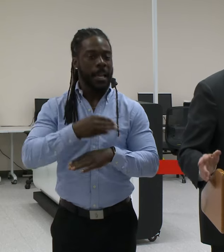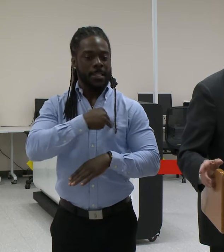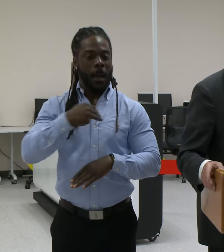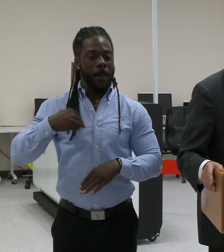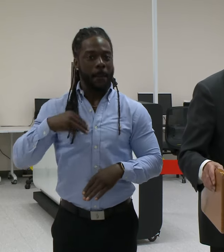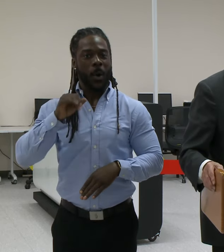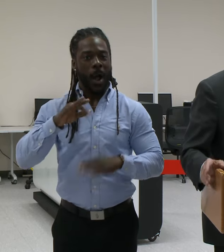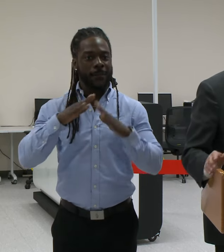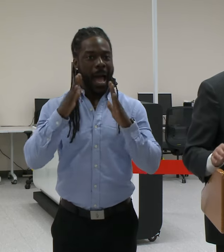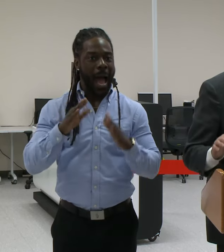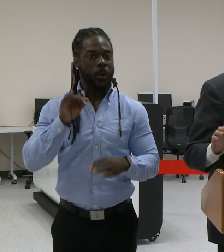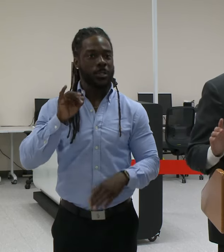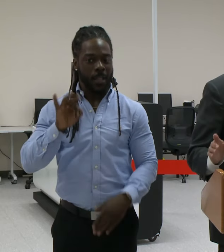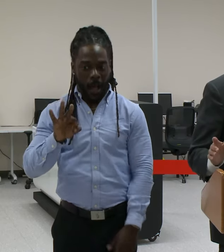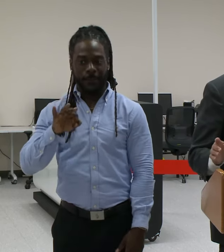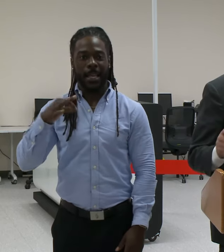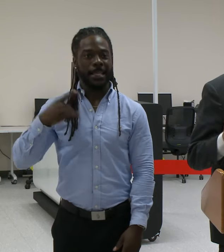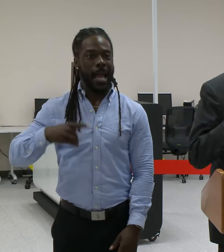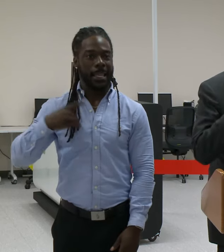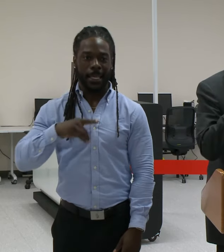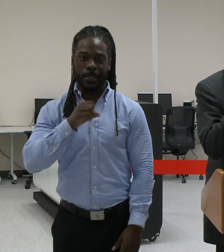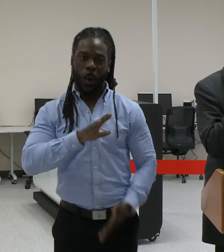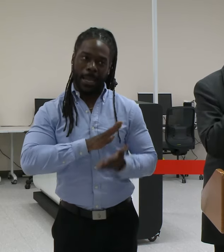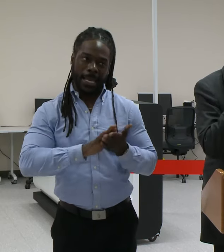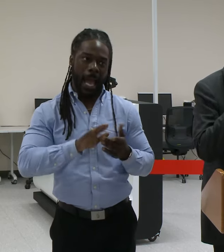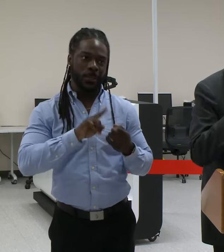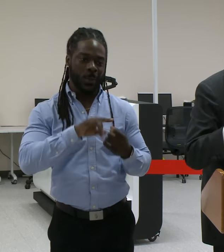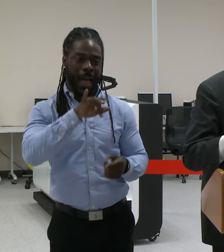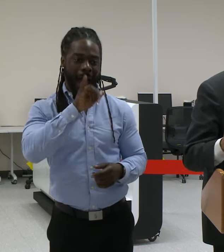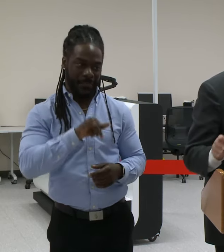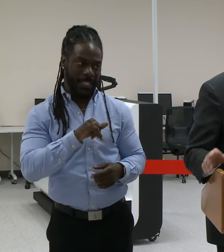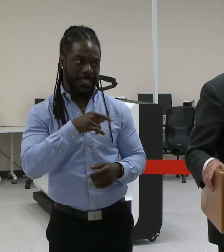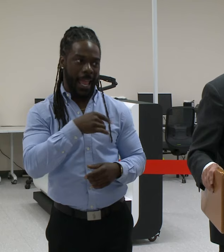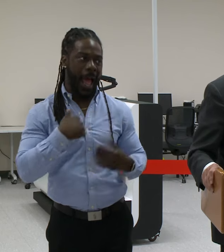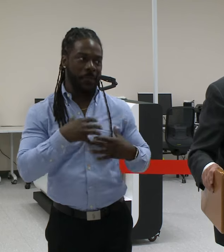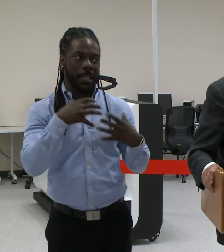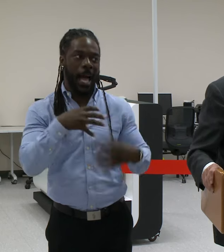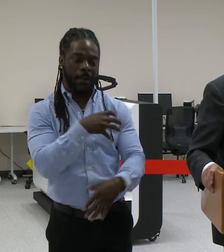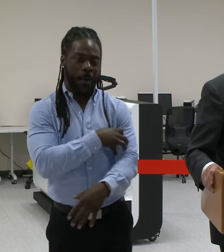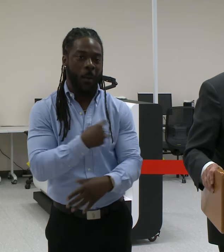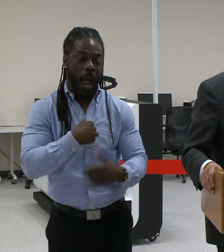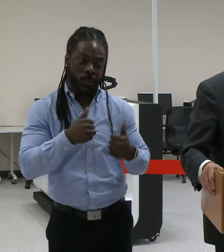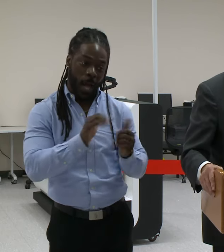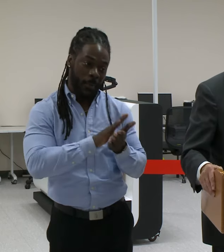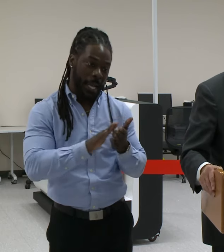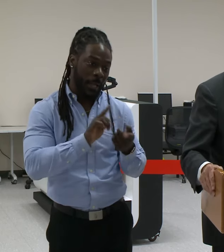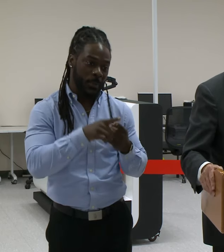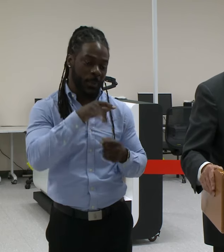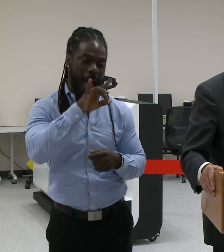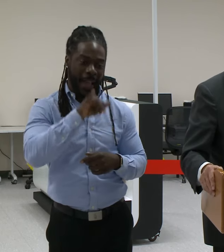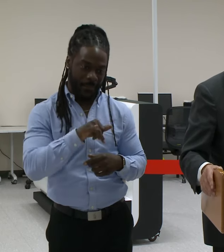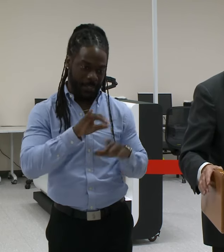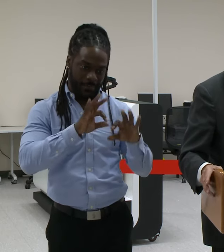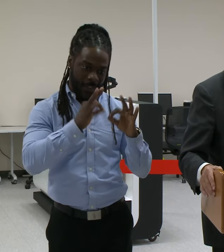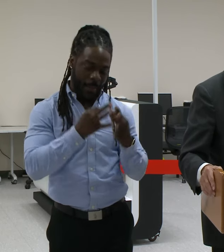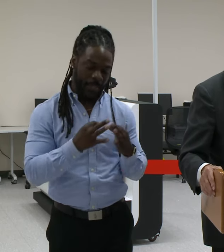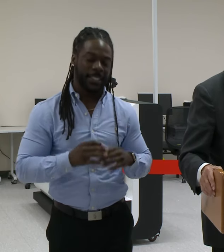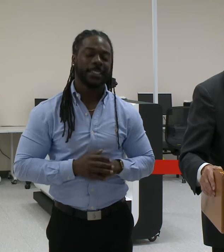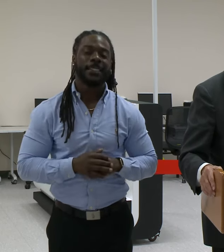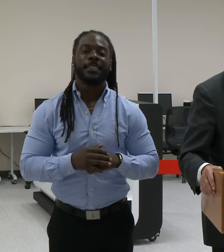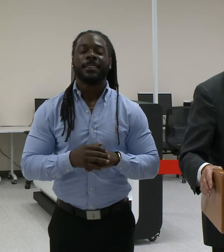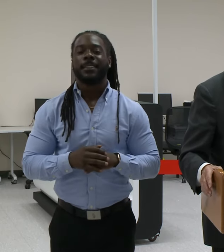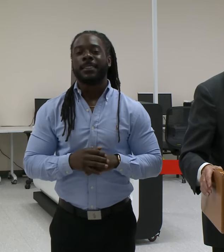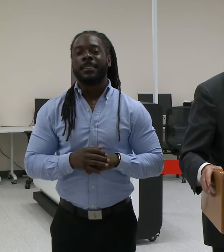be nice to the Ivies. They have a lot of power. I try to be nice to the Ivies. And then